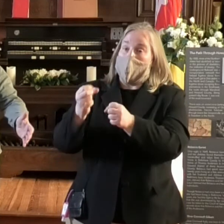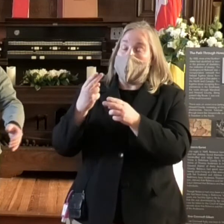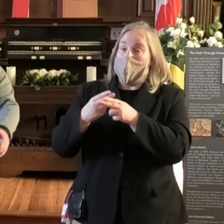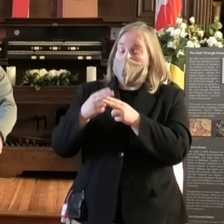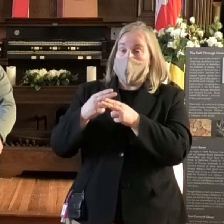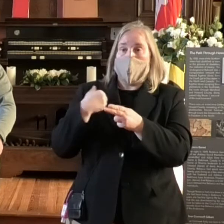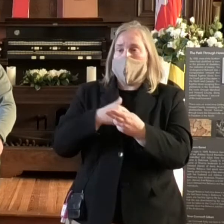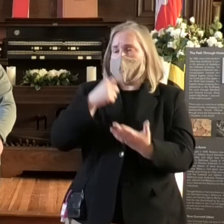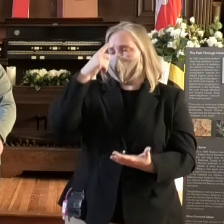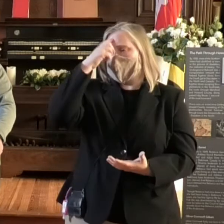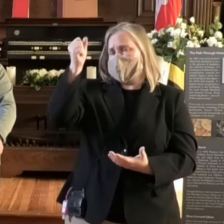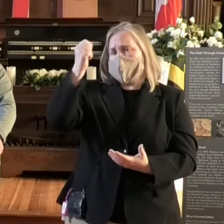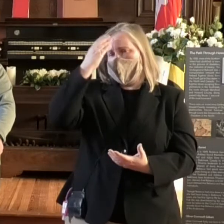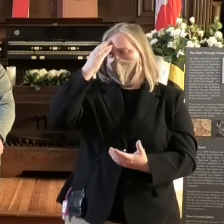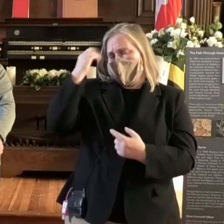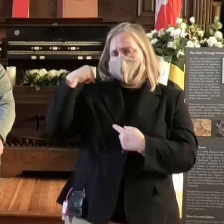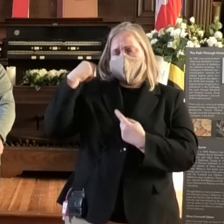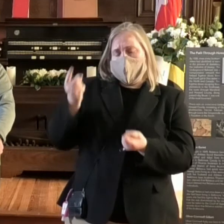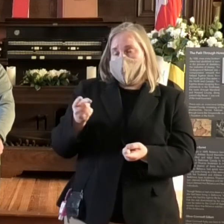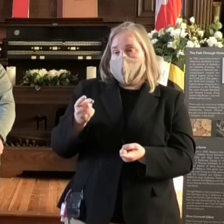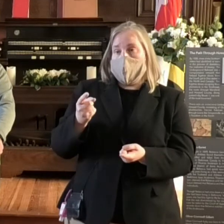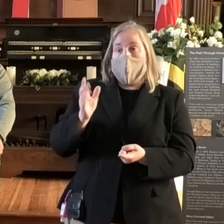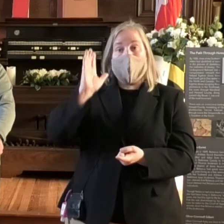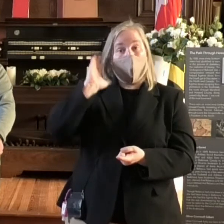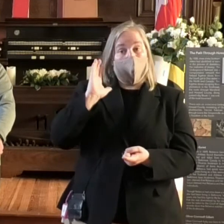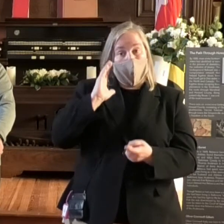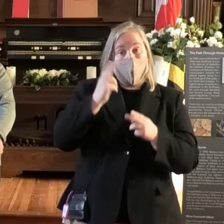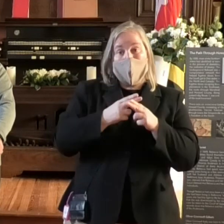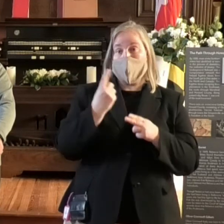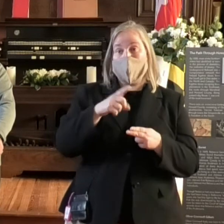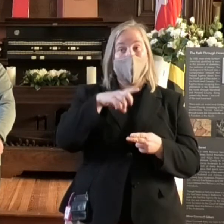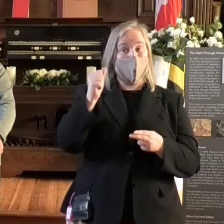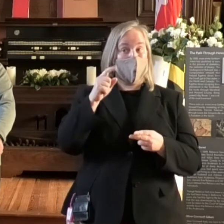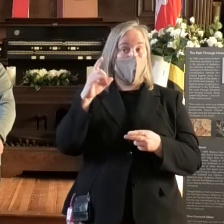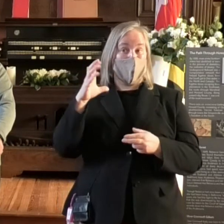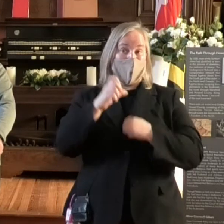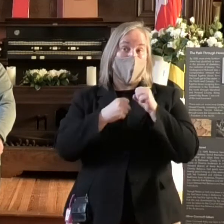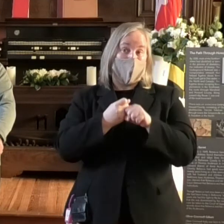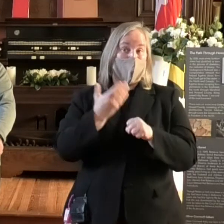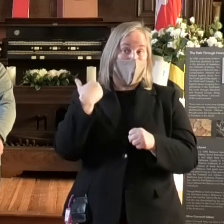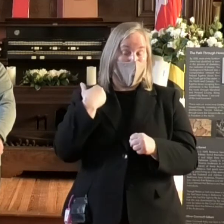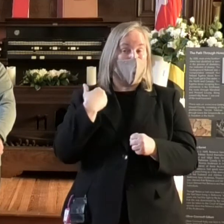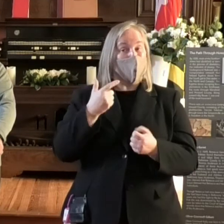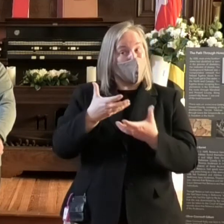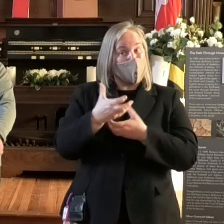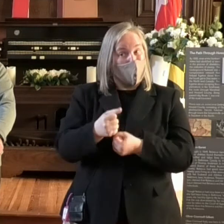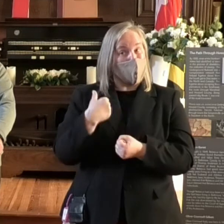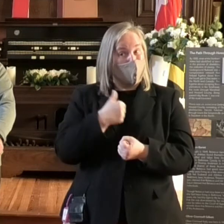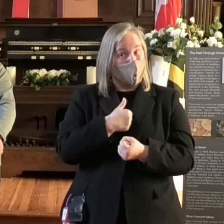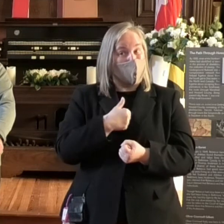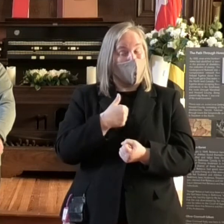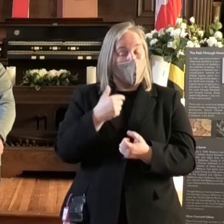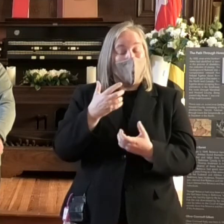know by heart were once named something else 100 years ago. Trust me, we have the records.